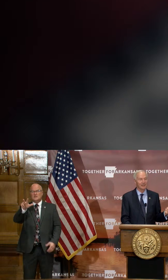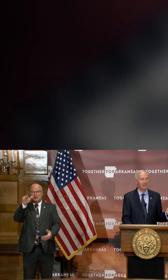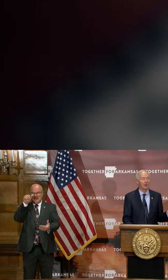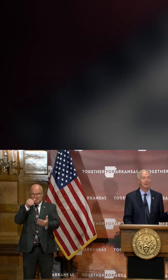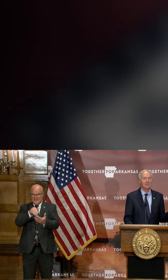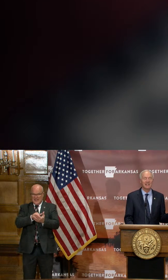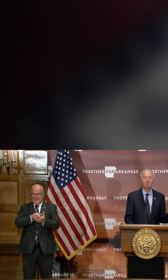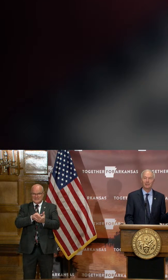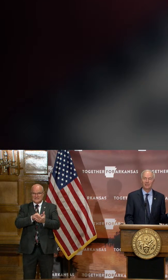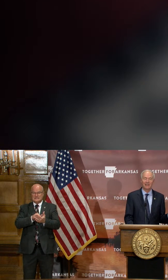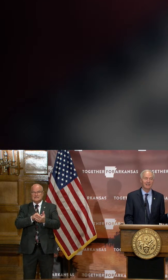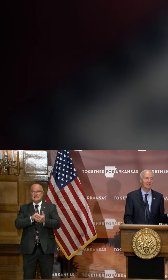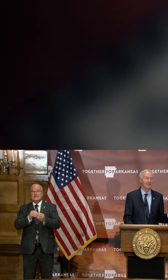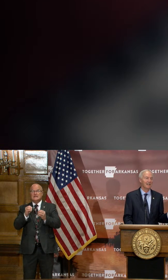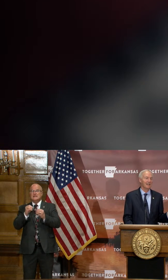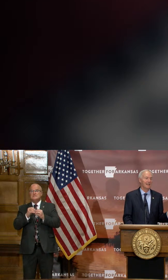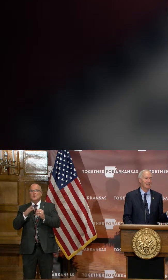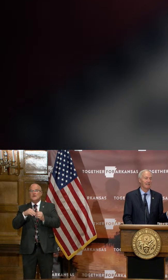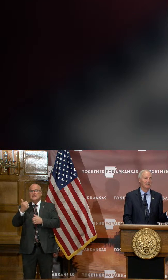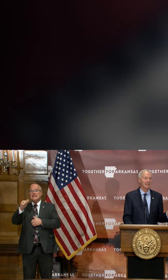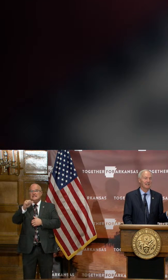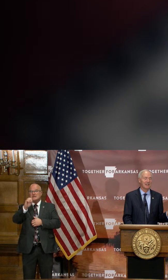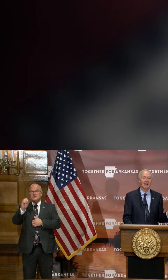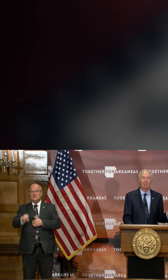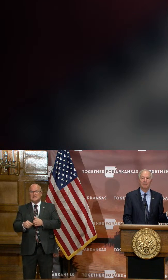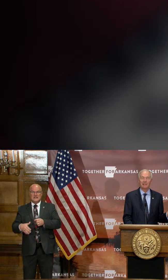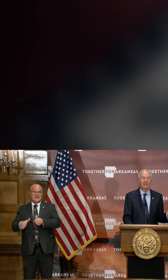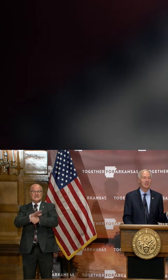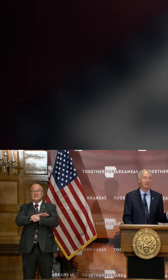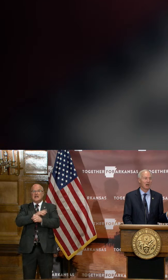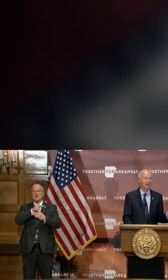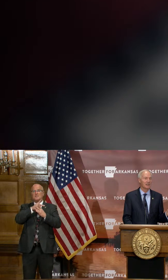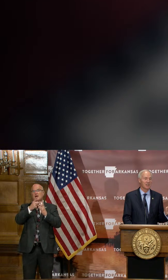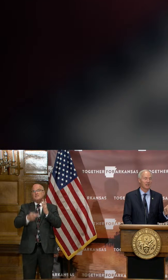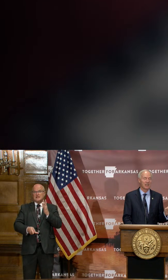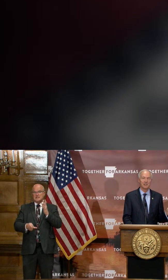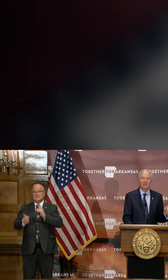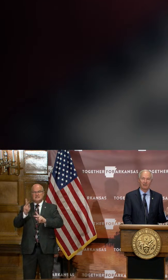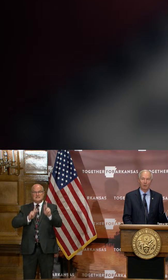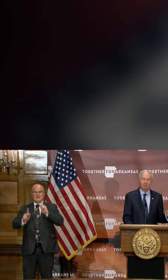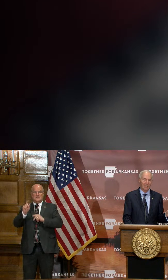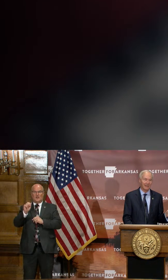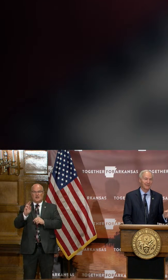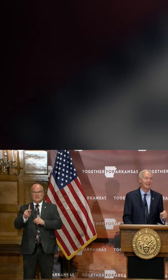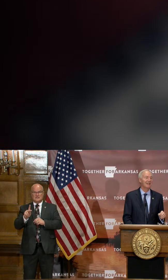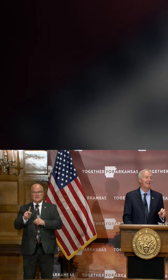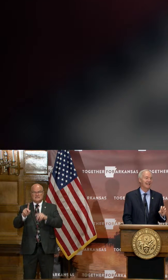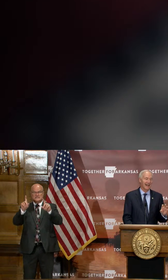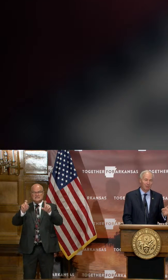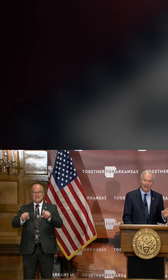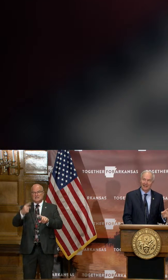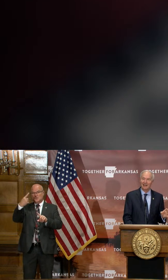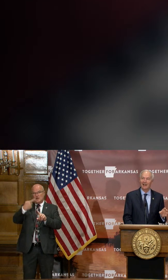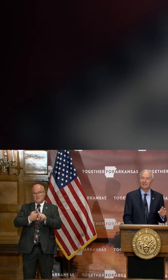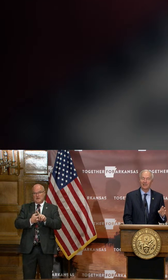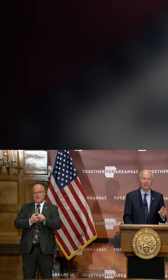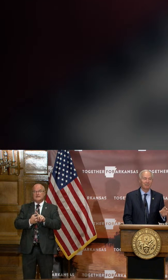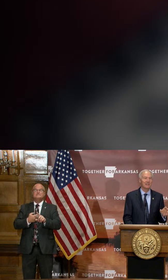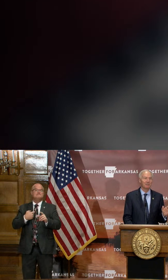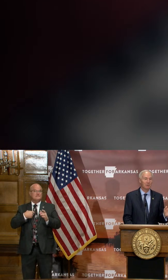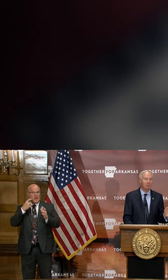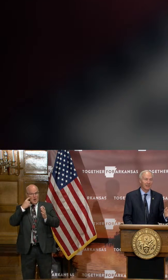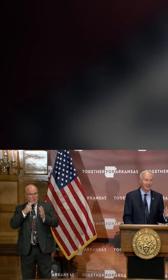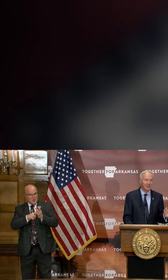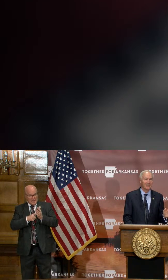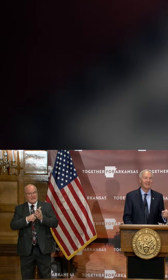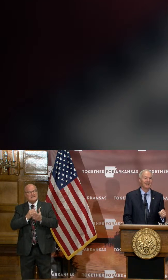333,000 is over 10% of the entire population of Arkansas tested in 1 month. And I recognize there could